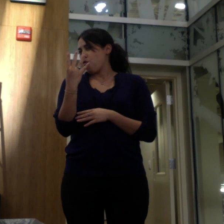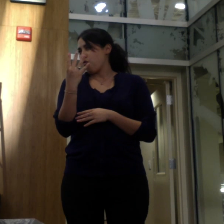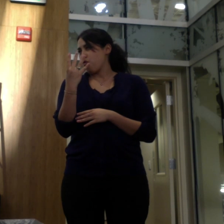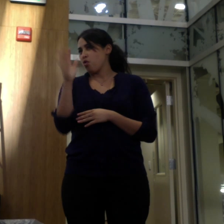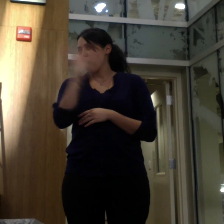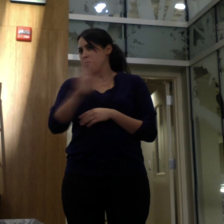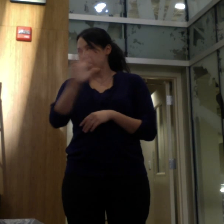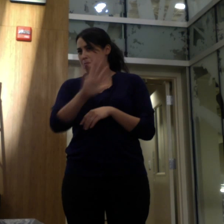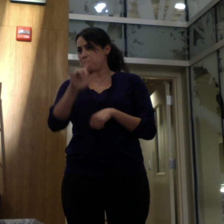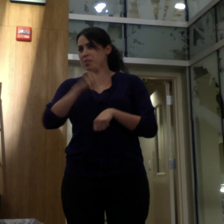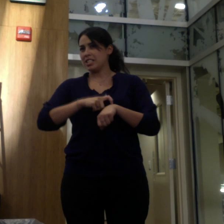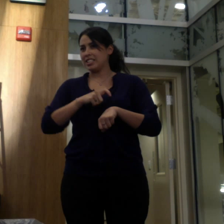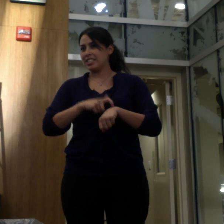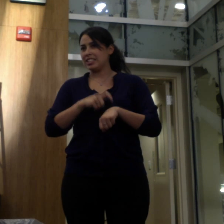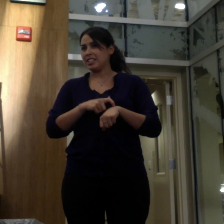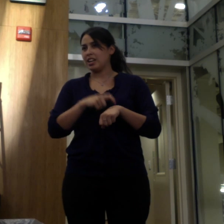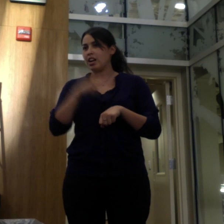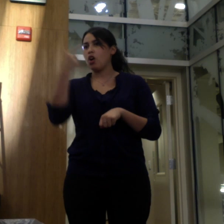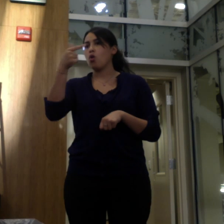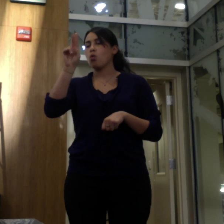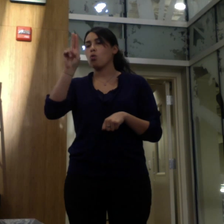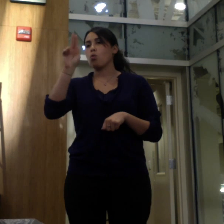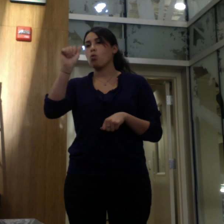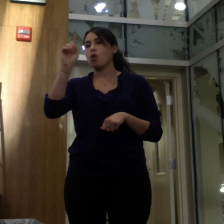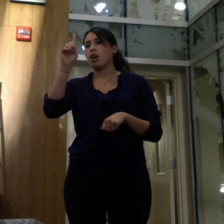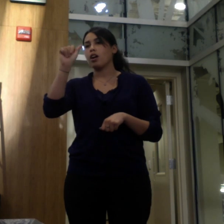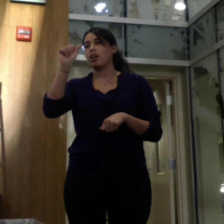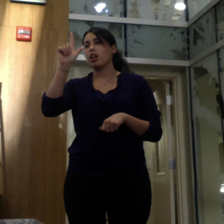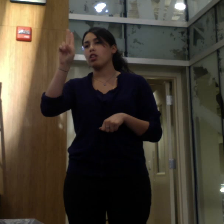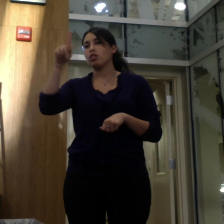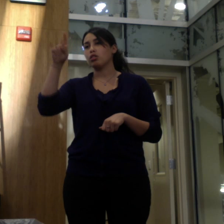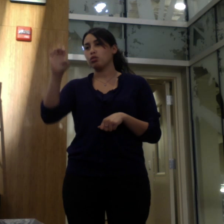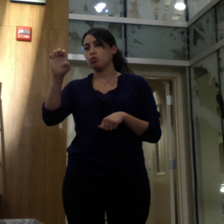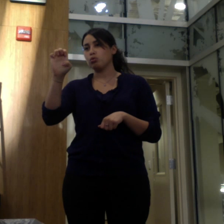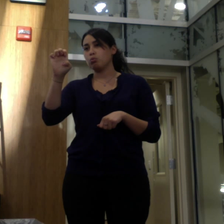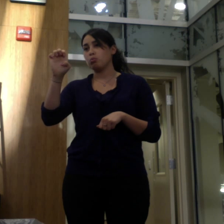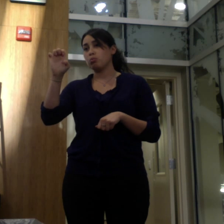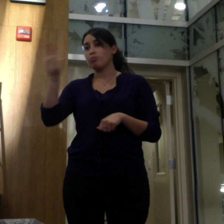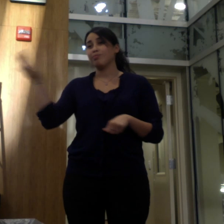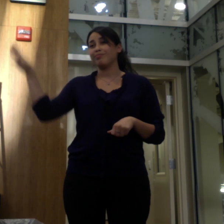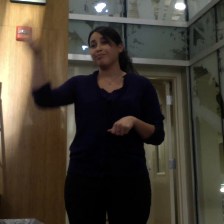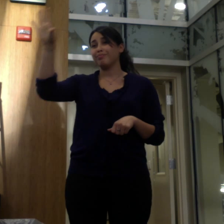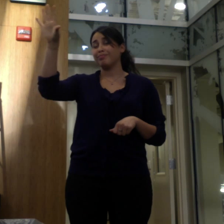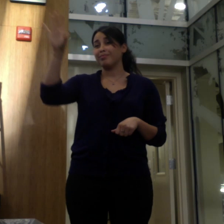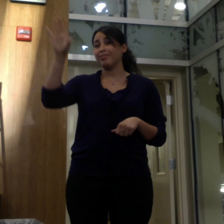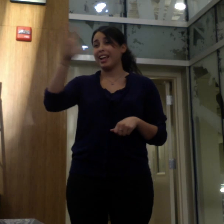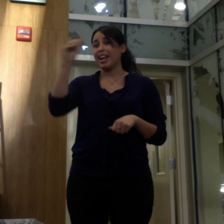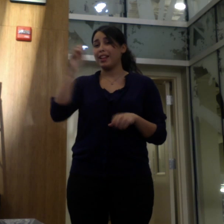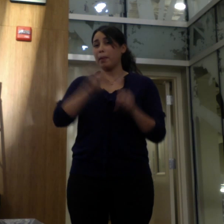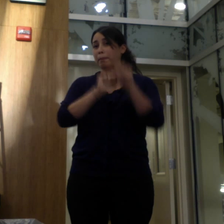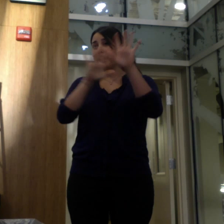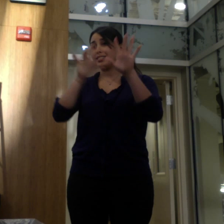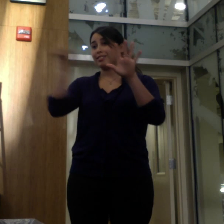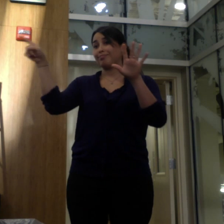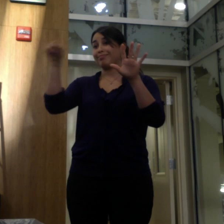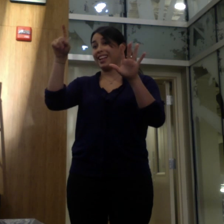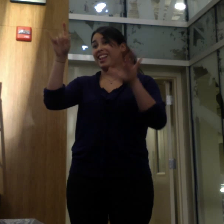that time when the Guadalupe Dam, I think it was, along with Guadalupe Canyon Dam, something like that, it